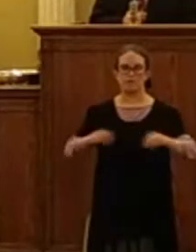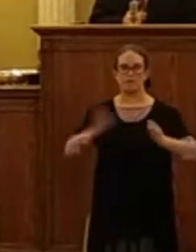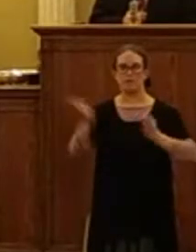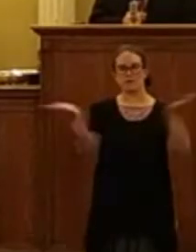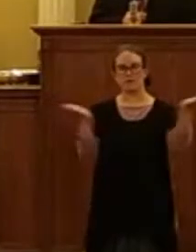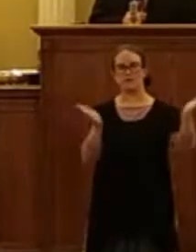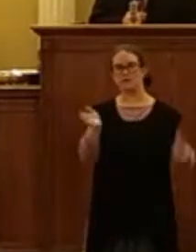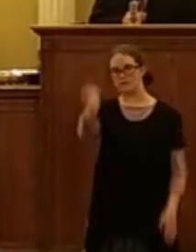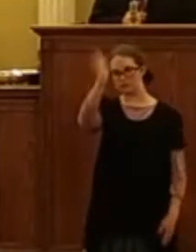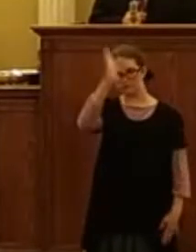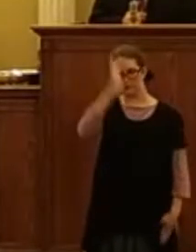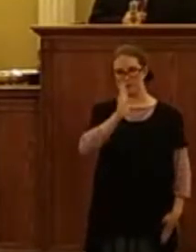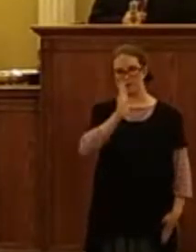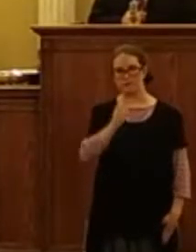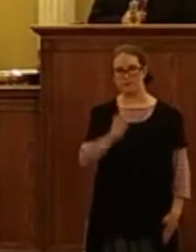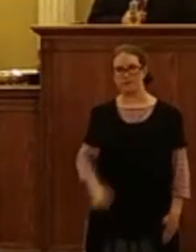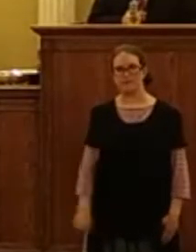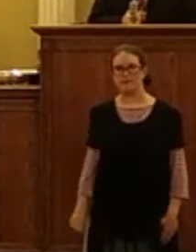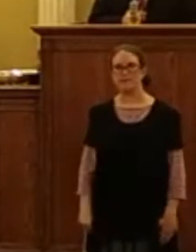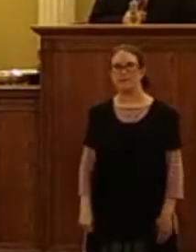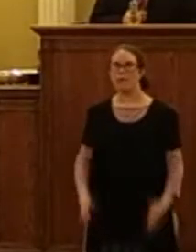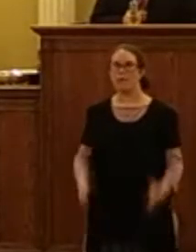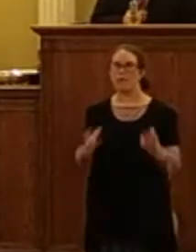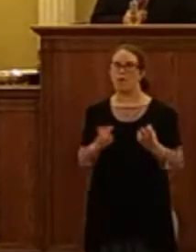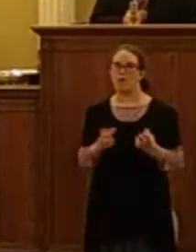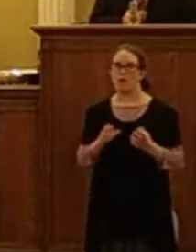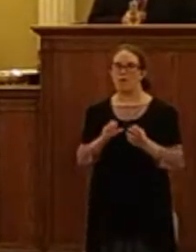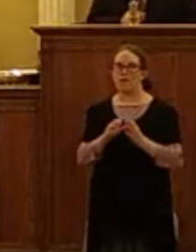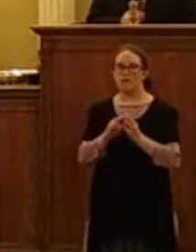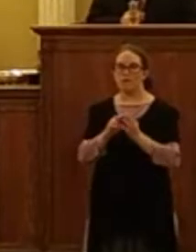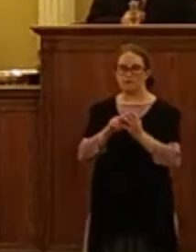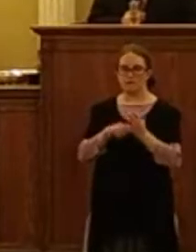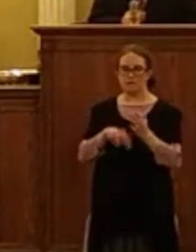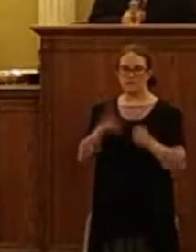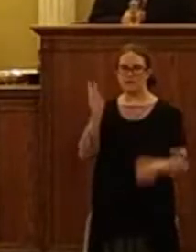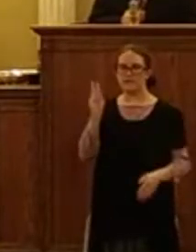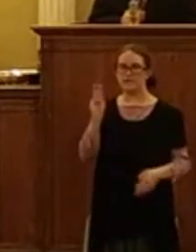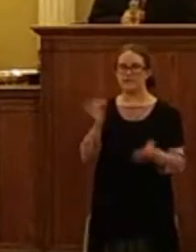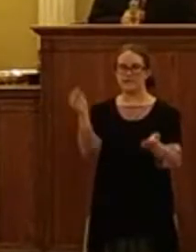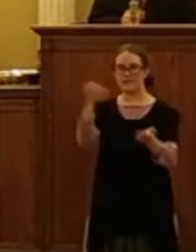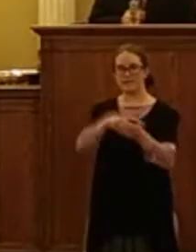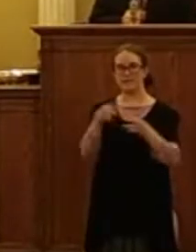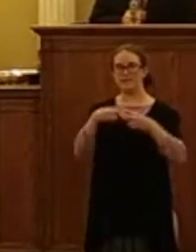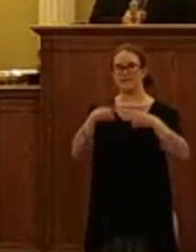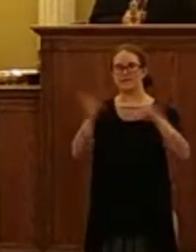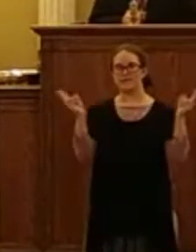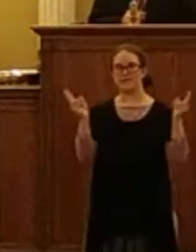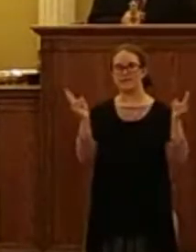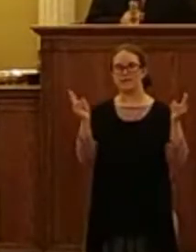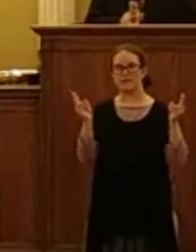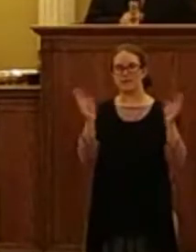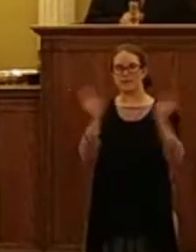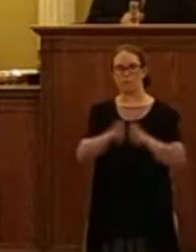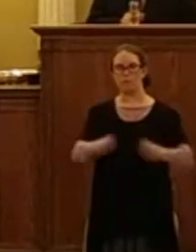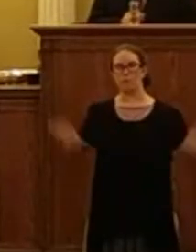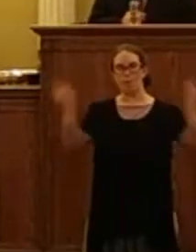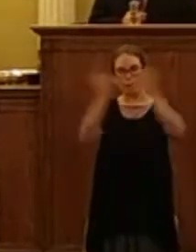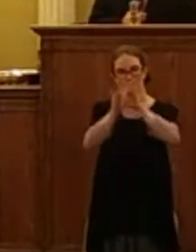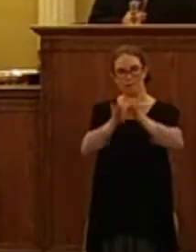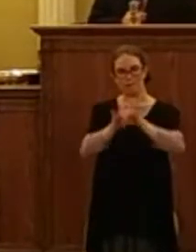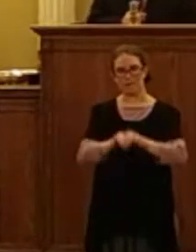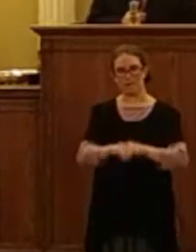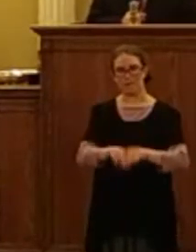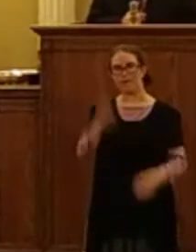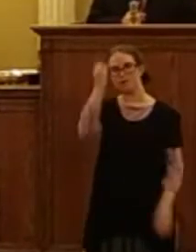of God. I want to read verse 6 again, because it's very imperative that we get hold